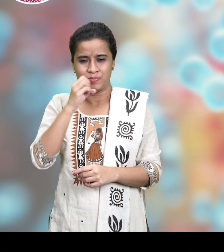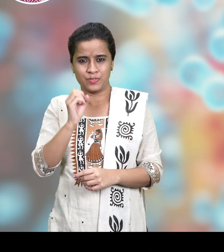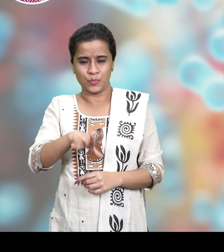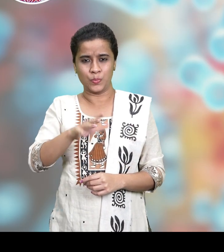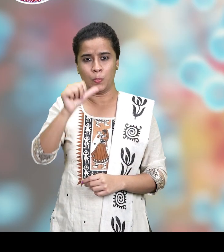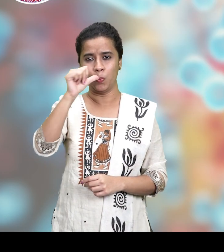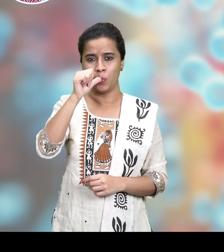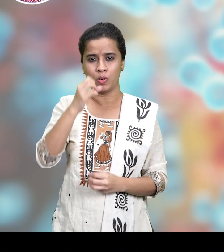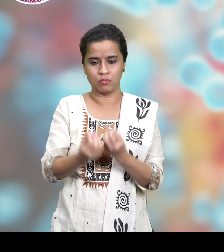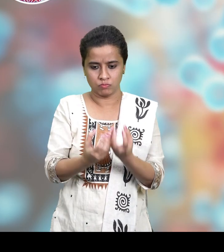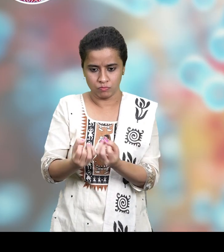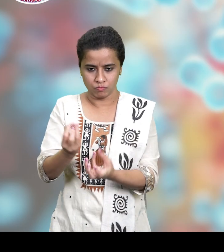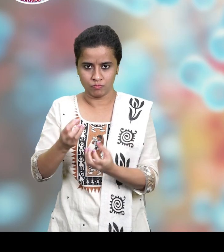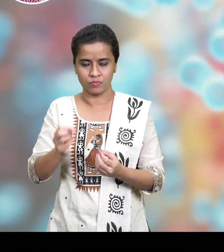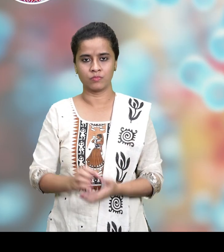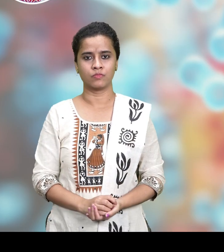sewage water.